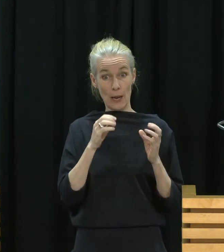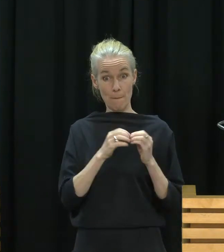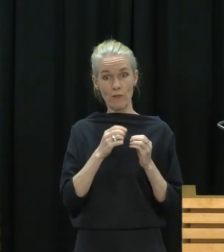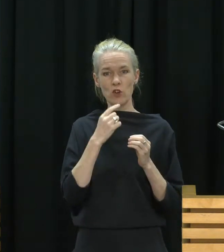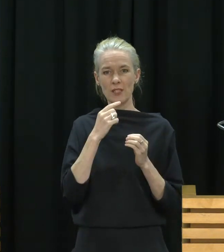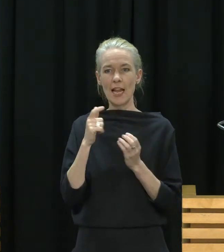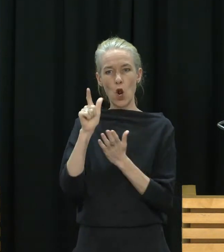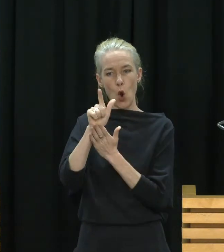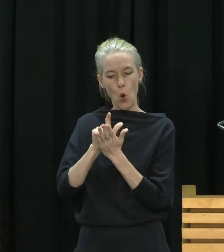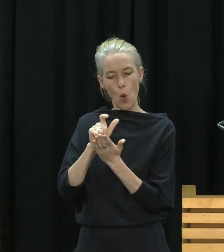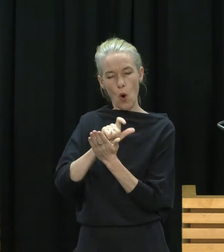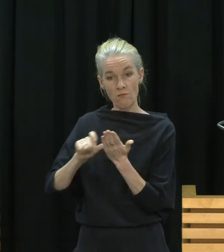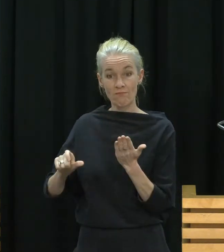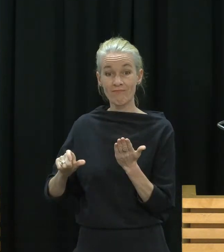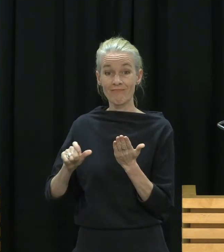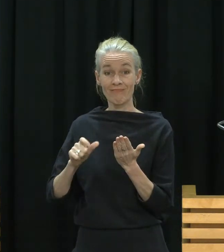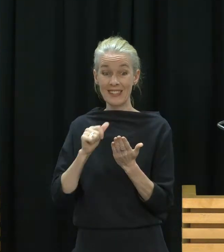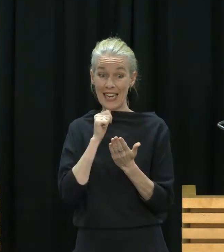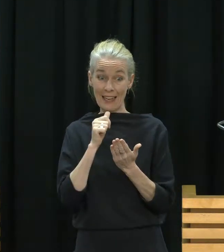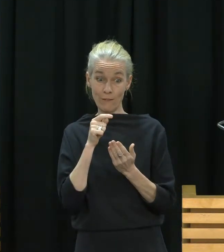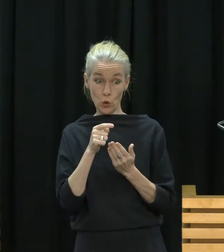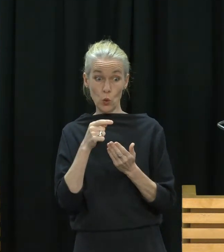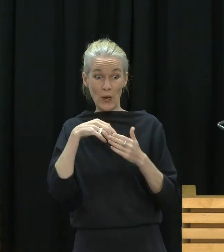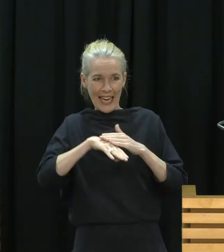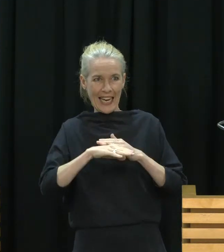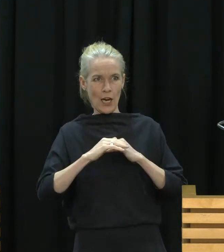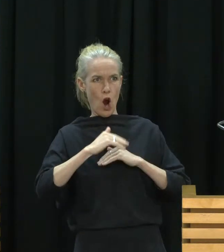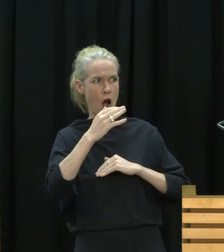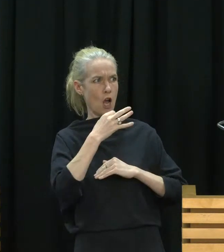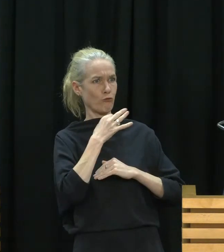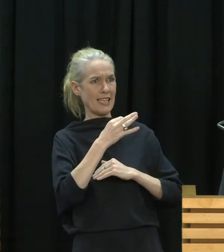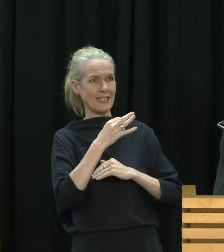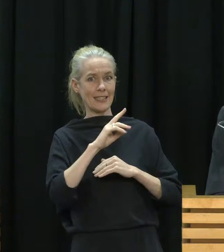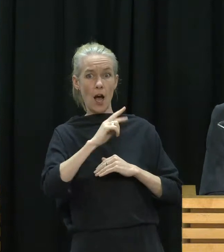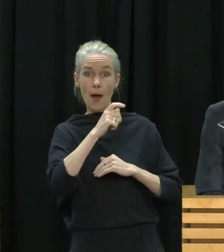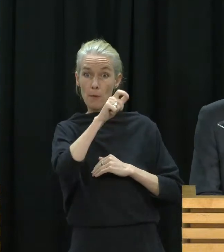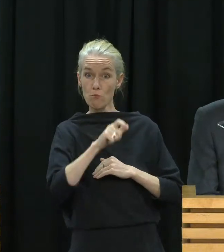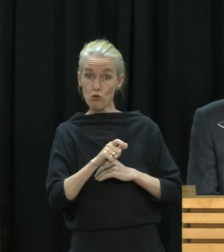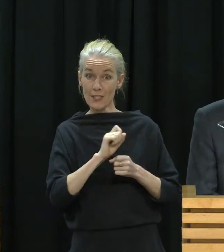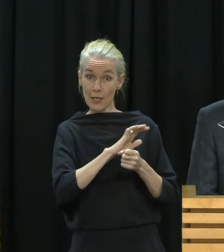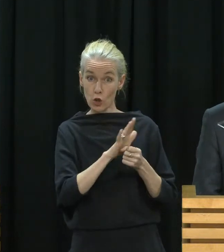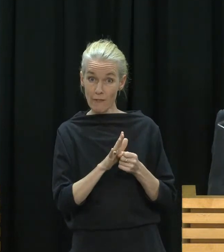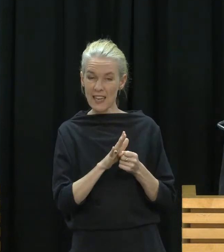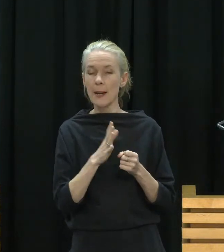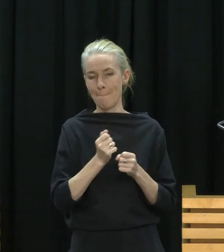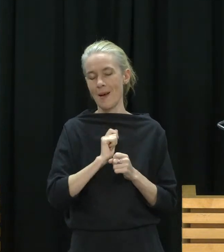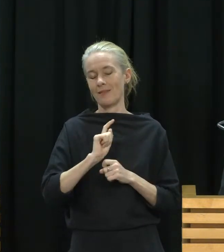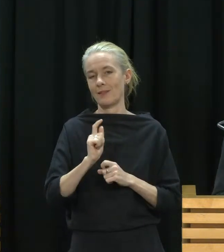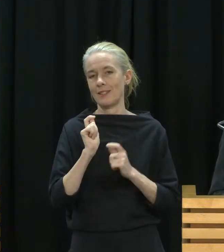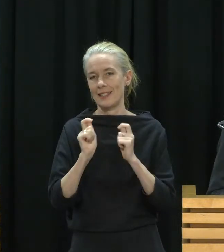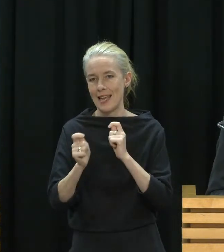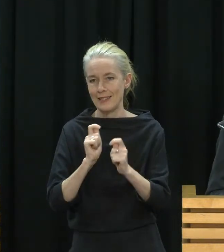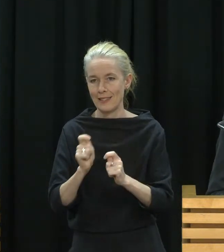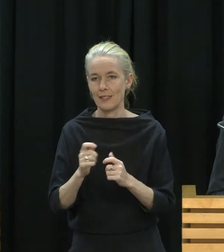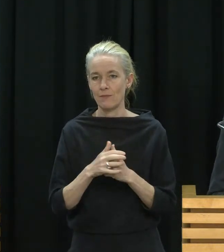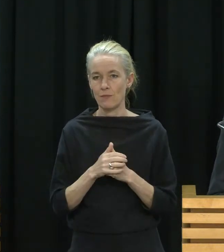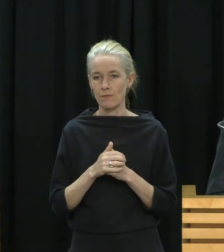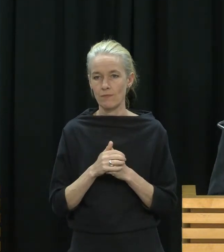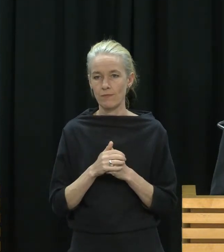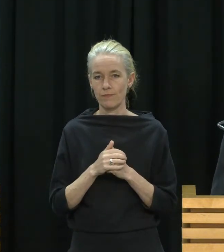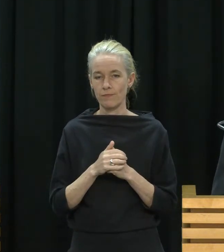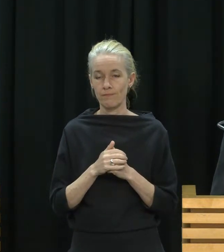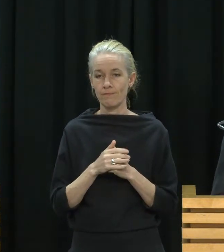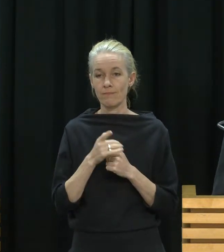health. Would that cover the person who came here though? Was that a location of interest? You mean the person who's now a